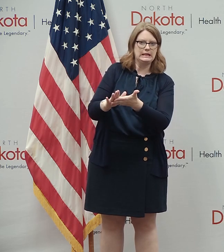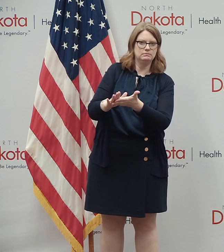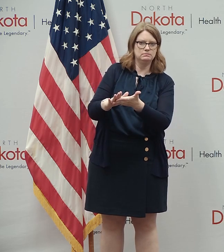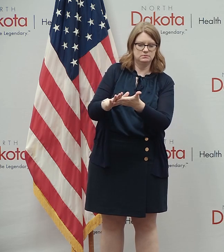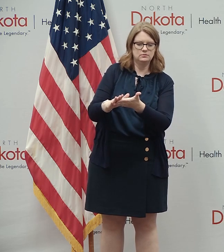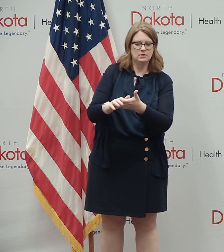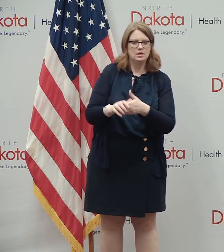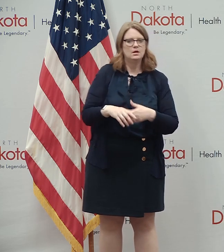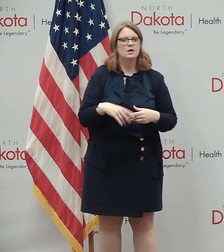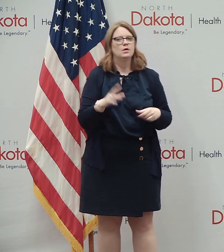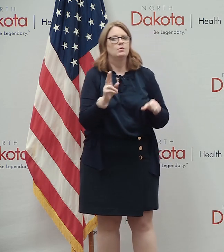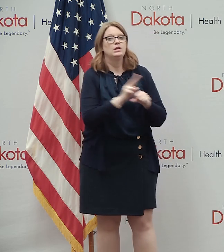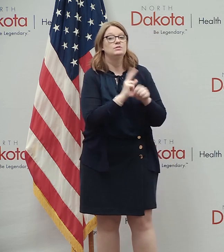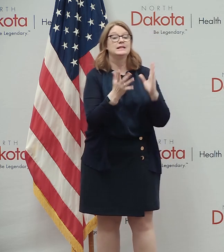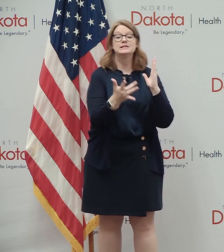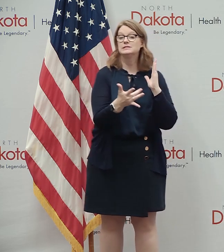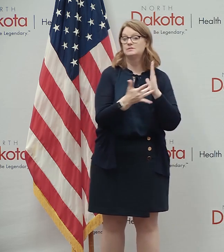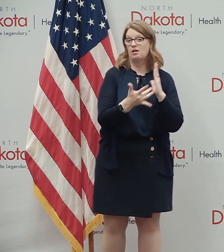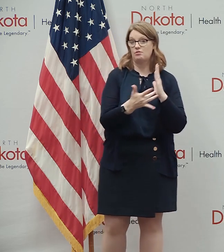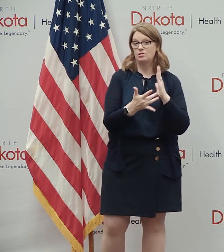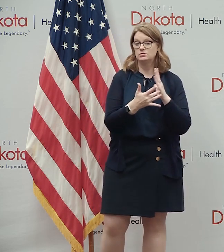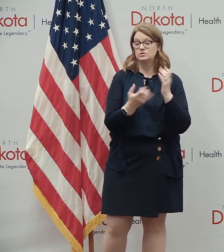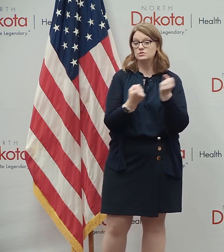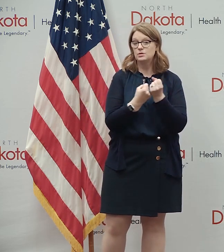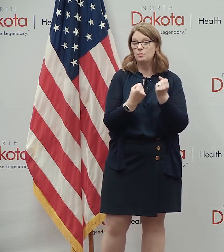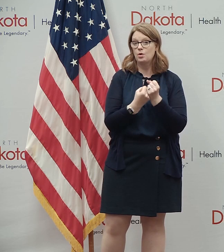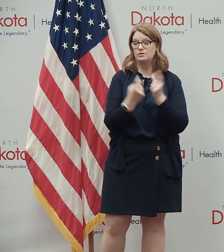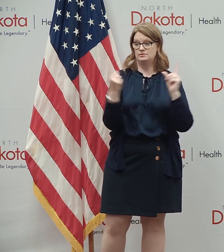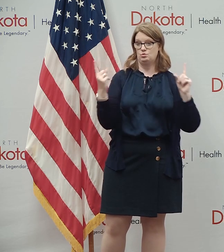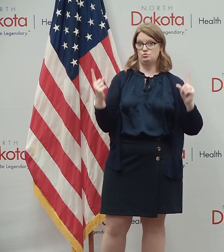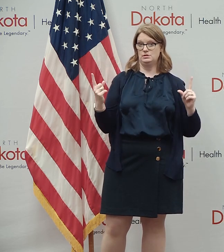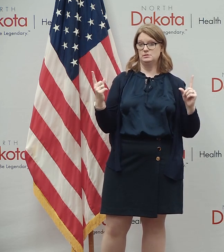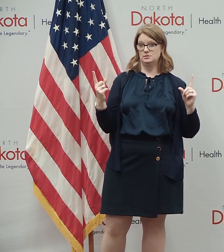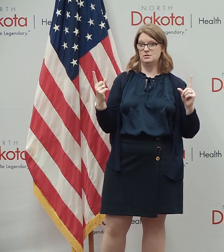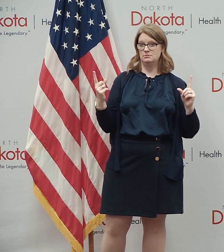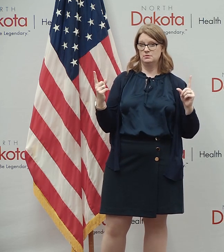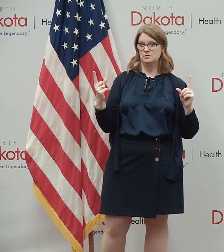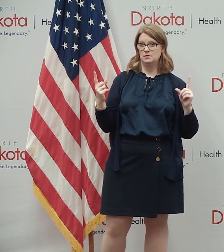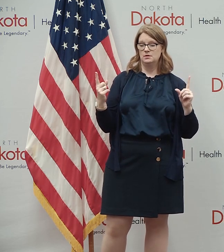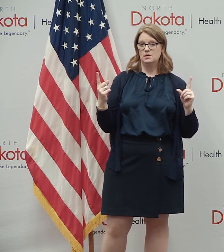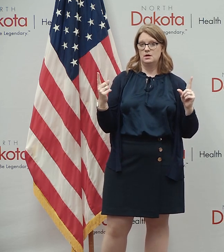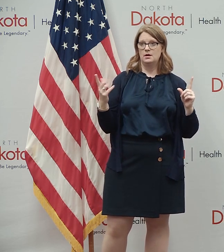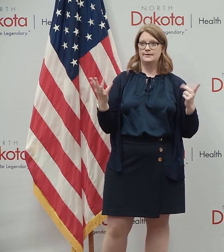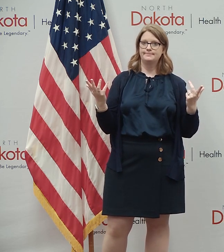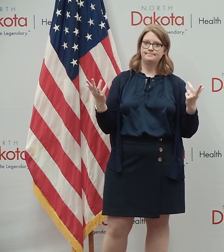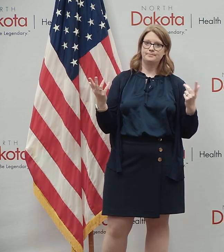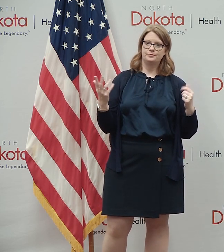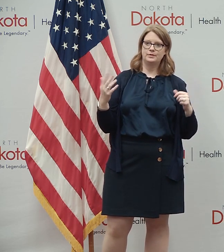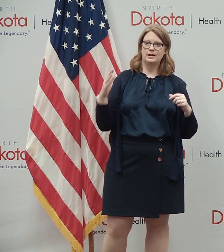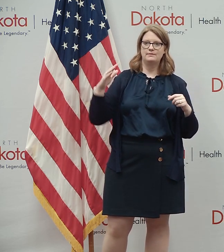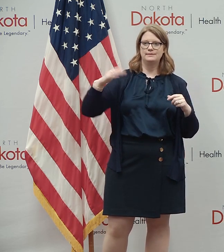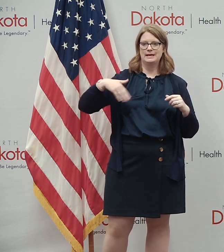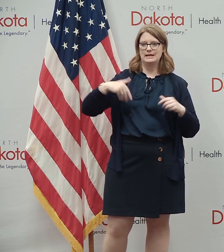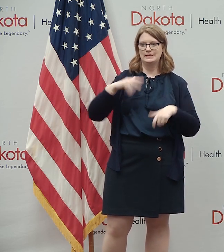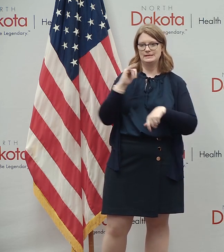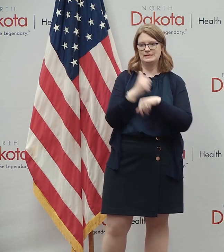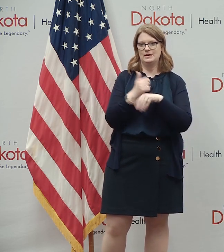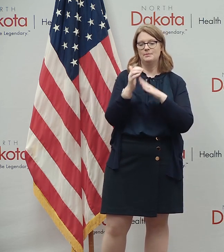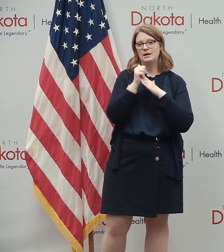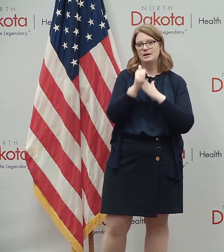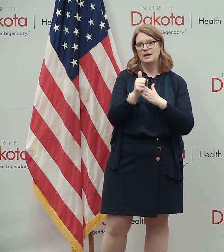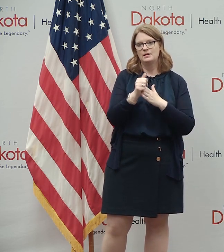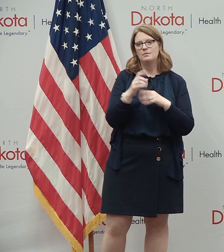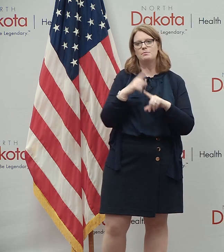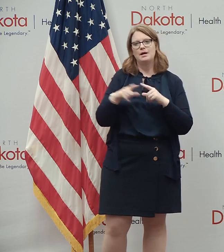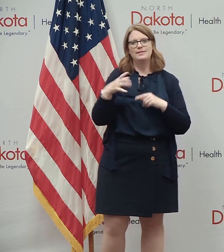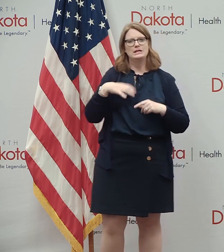using technology to support our social distancing. Although we have not issued guidelines on it yet, we have a